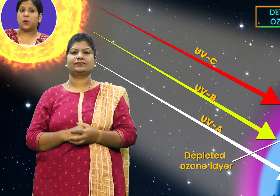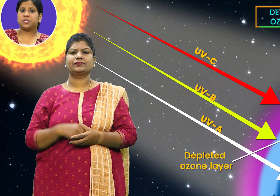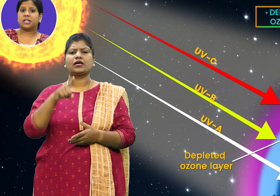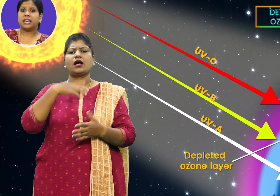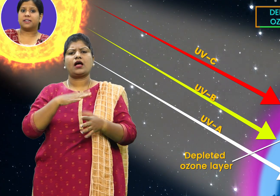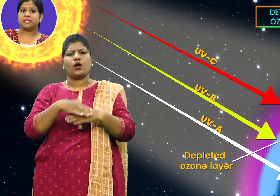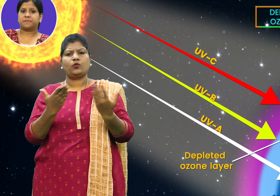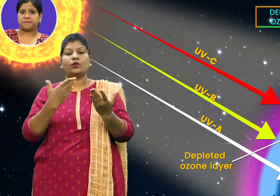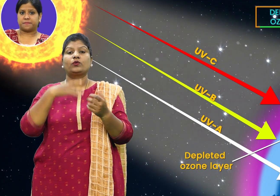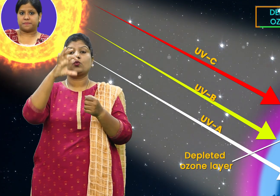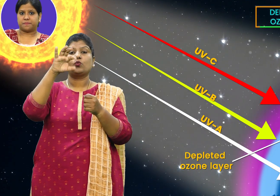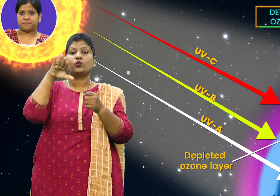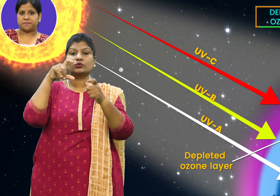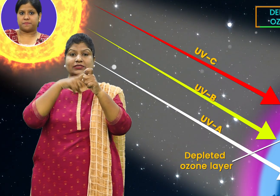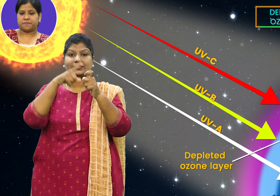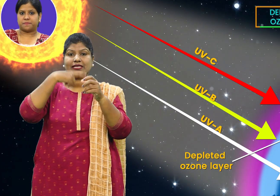However, the ozone layer